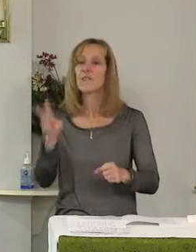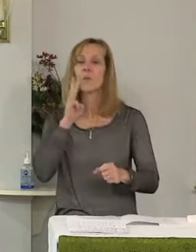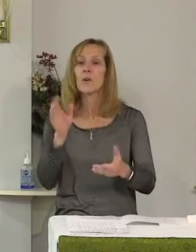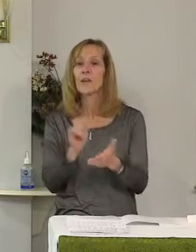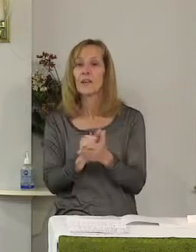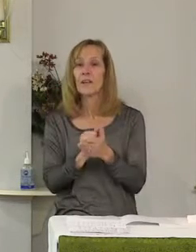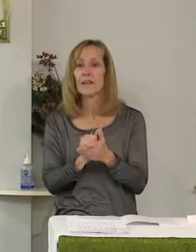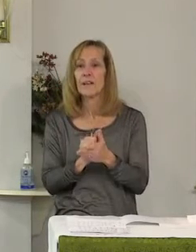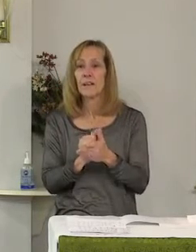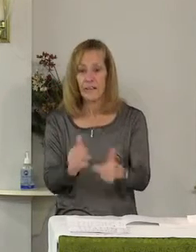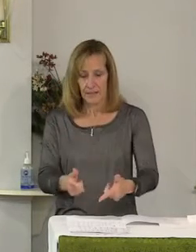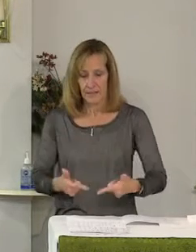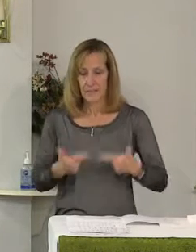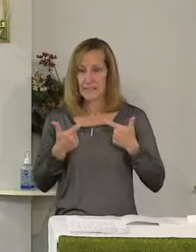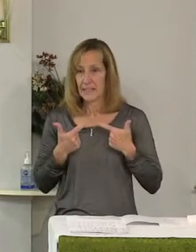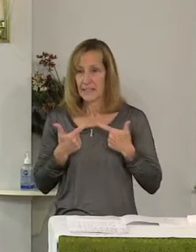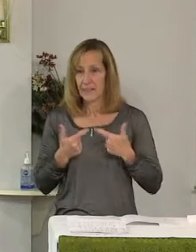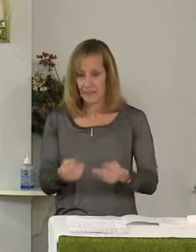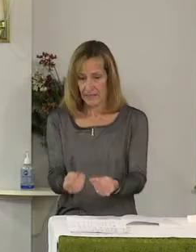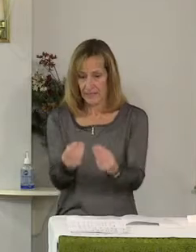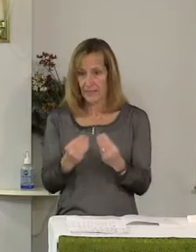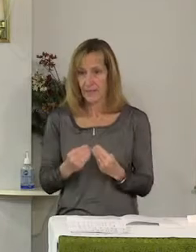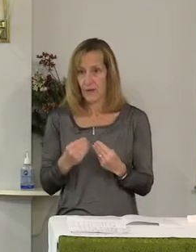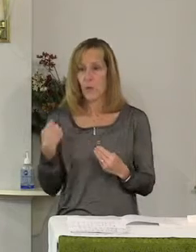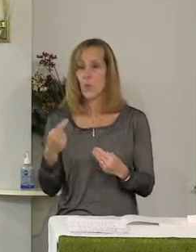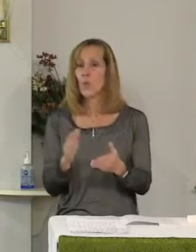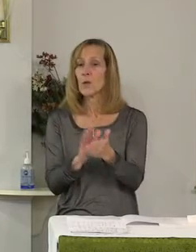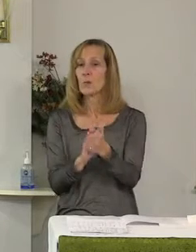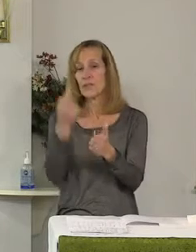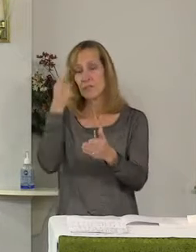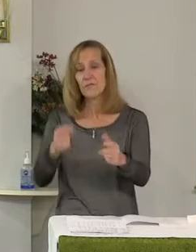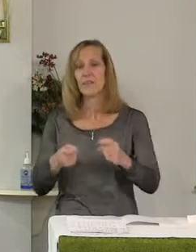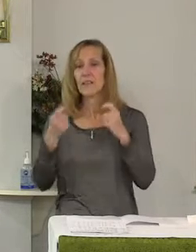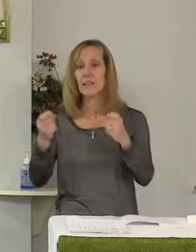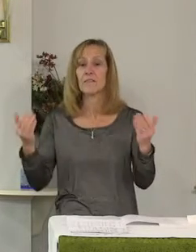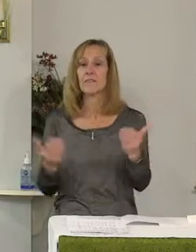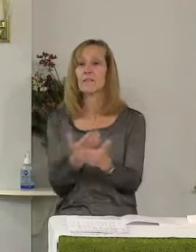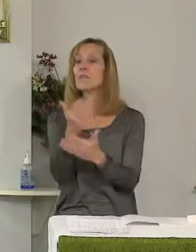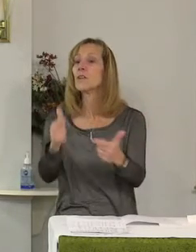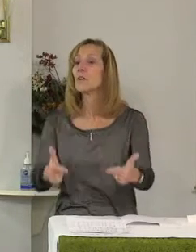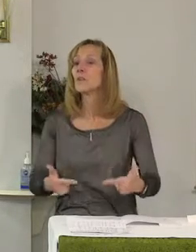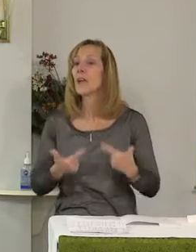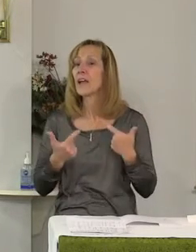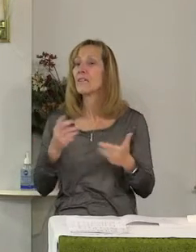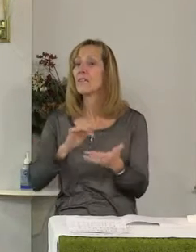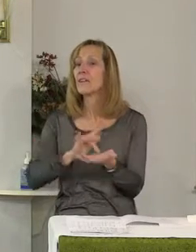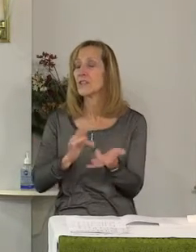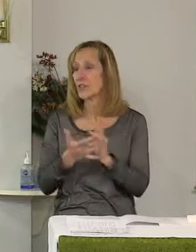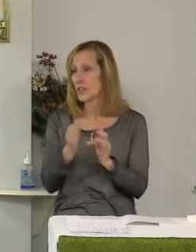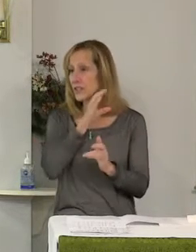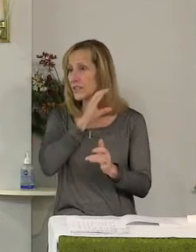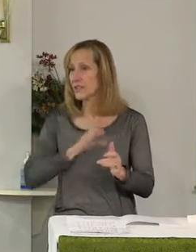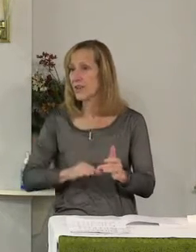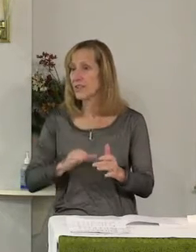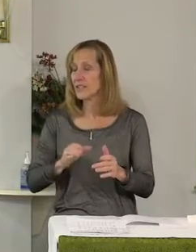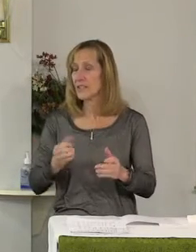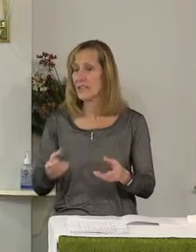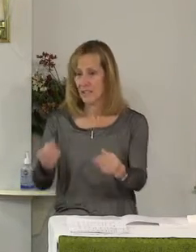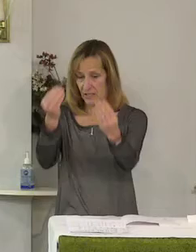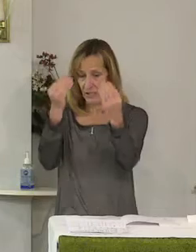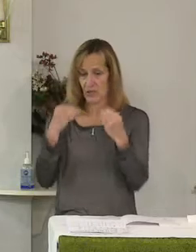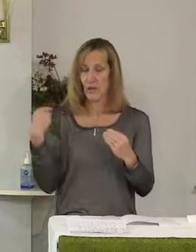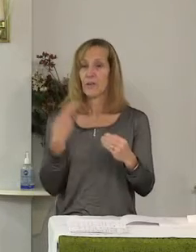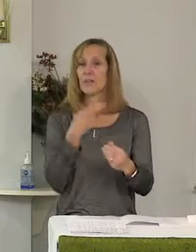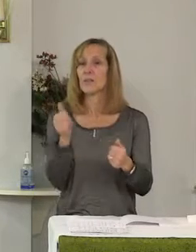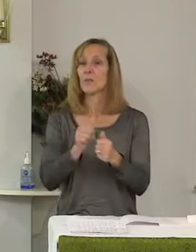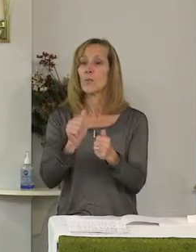that sustains life. And above all, we praise you for the gift of new life in Jesus Christ. Shower us with